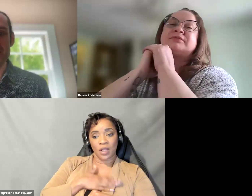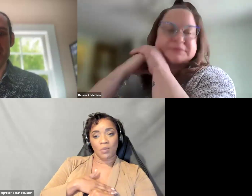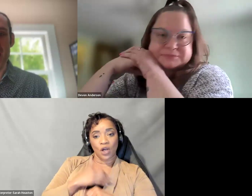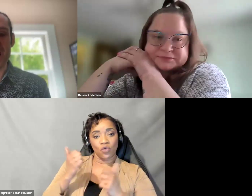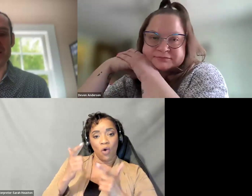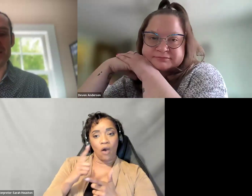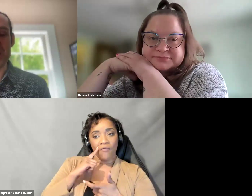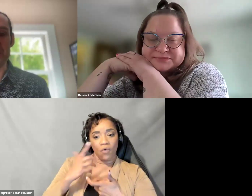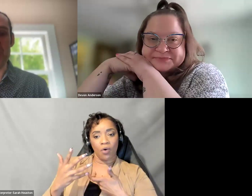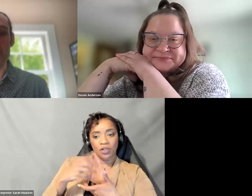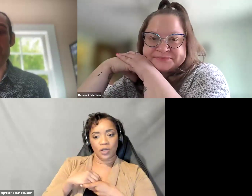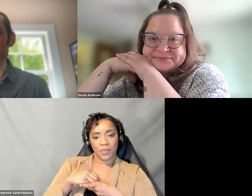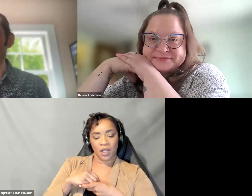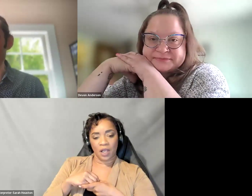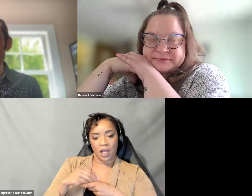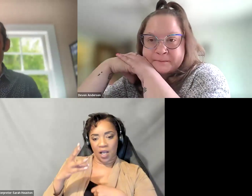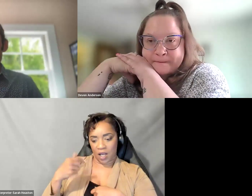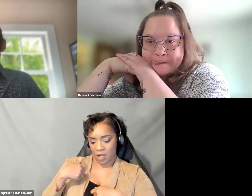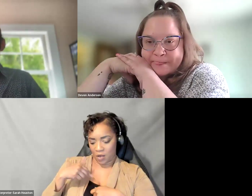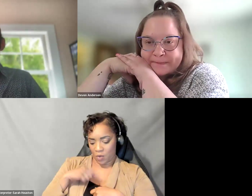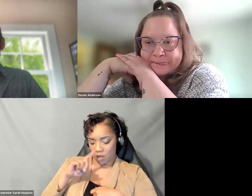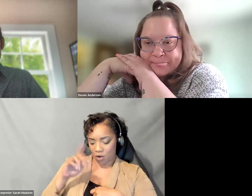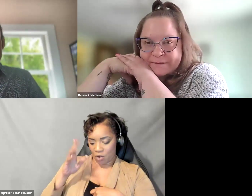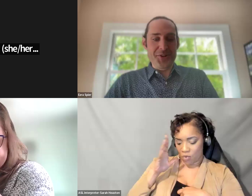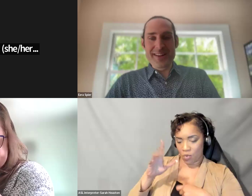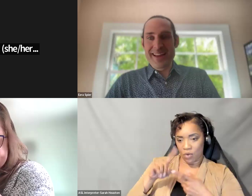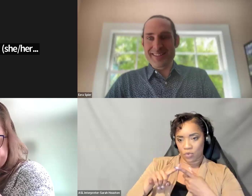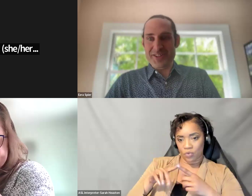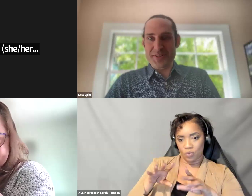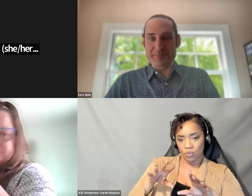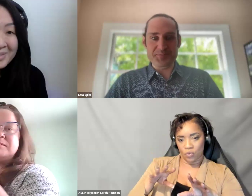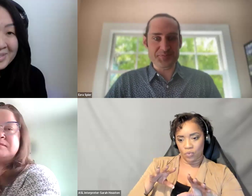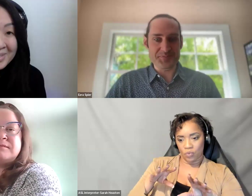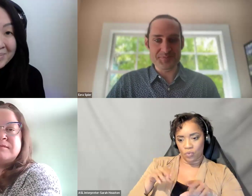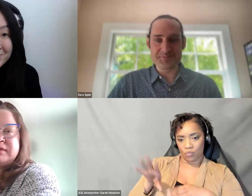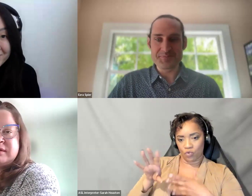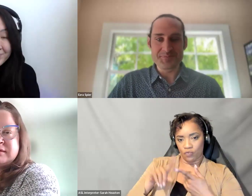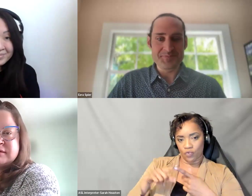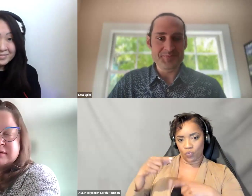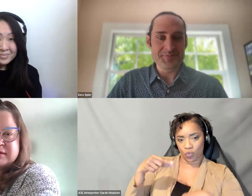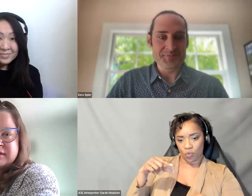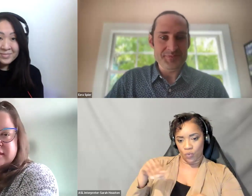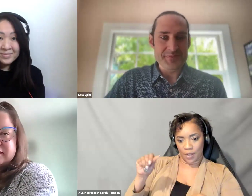in, and we are going to move to the Q&A section.